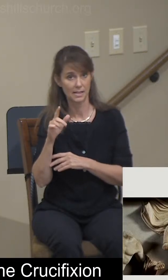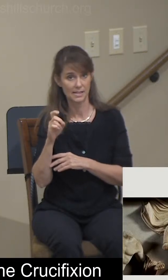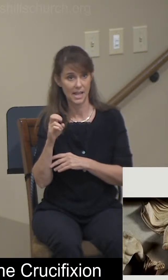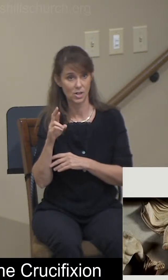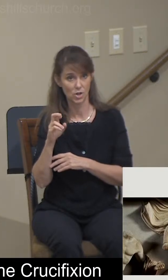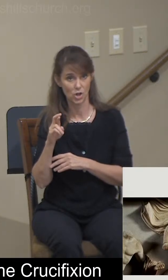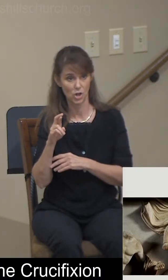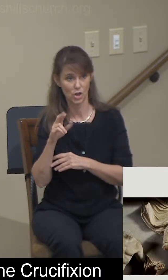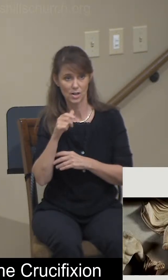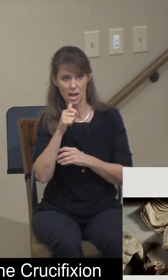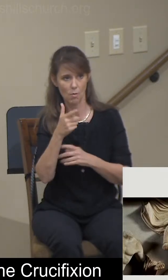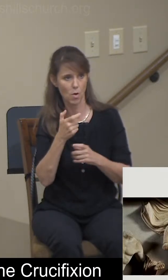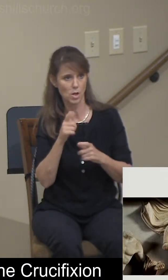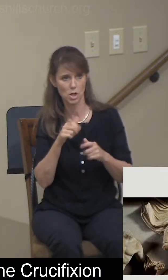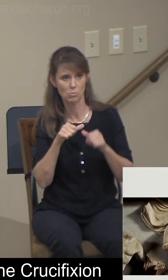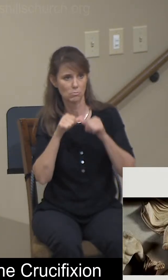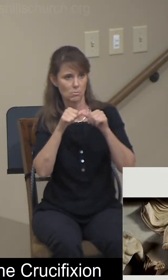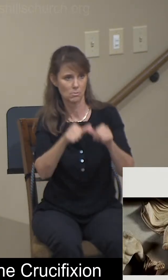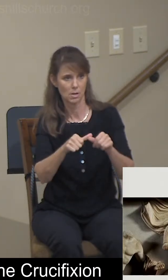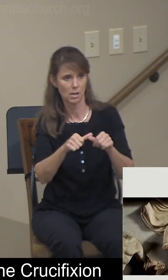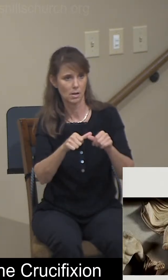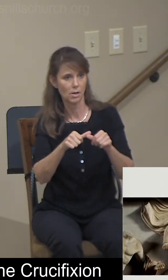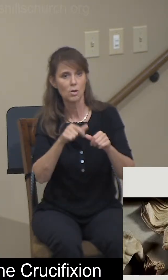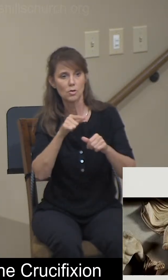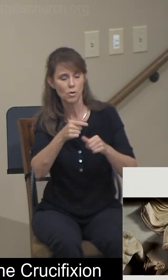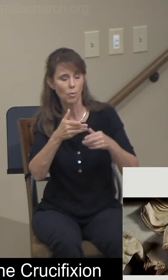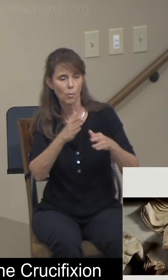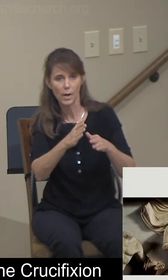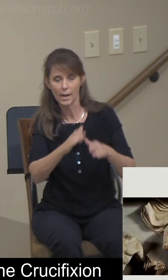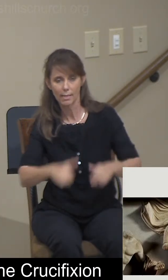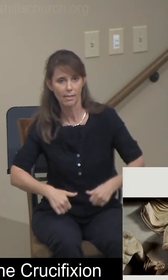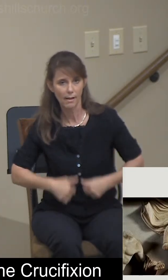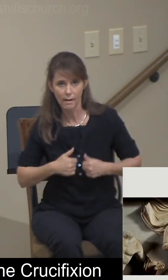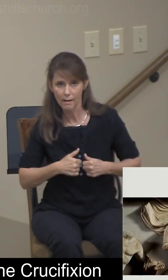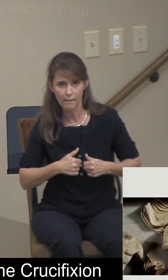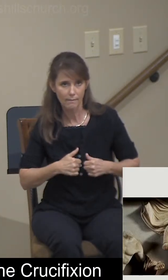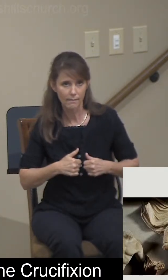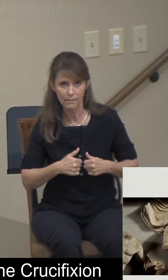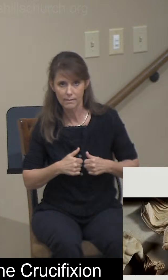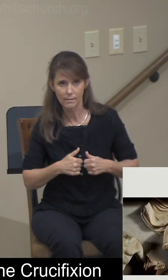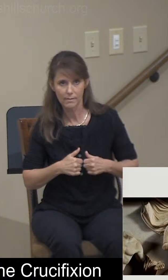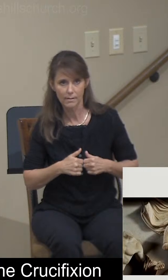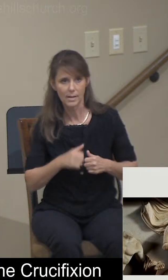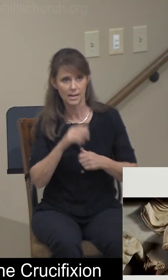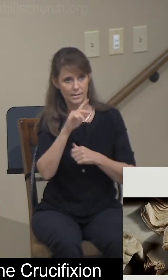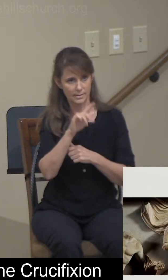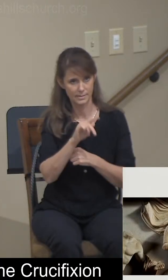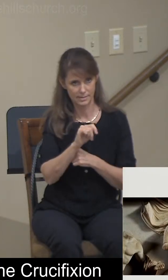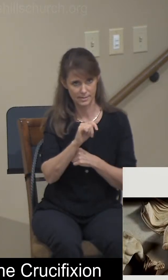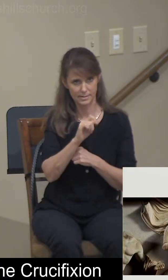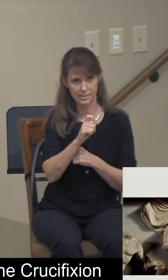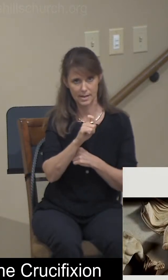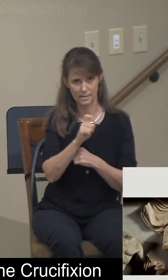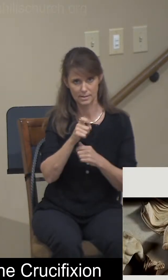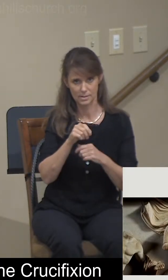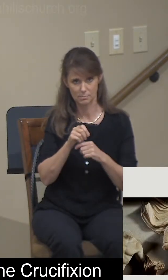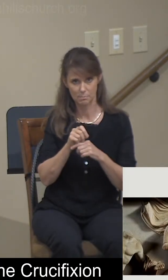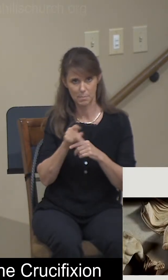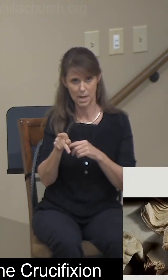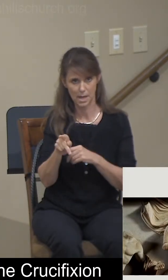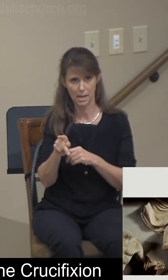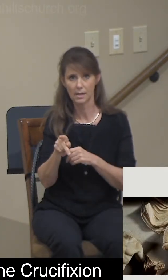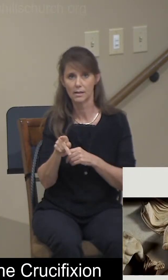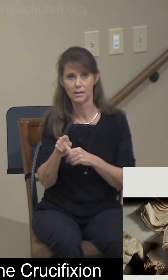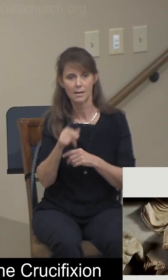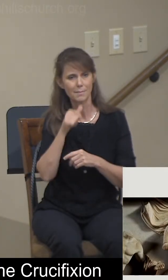standard of living and pay taxes back to them or pay tribute back to them. This may have been the way that many other empires did business, but it was